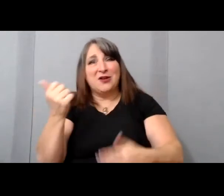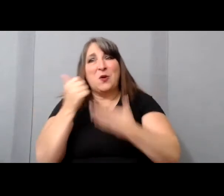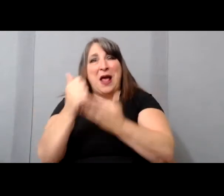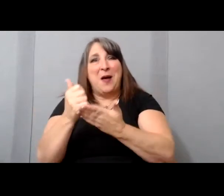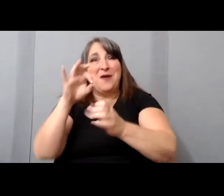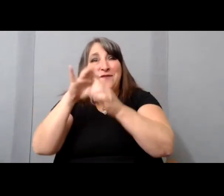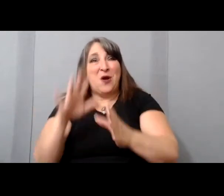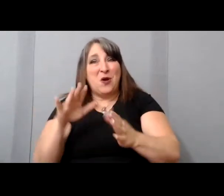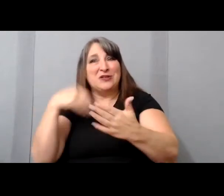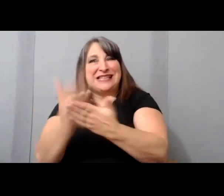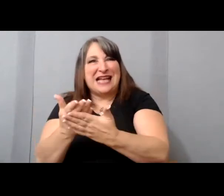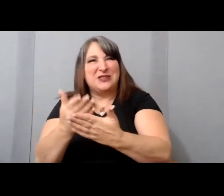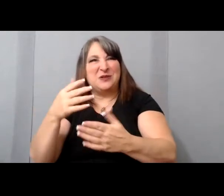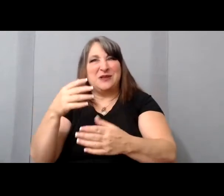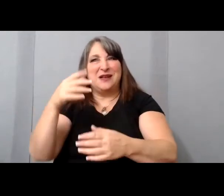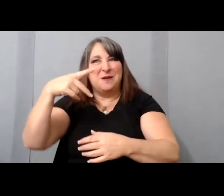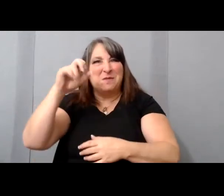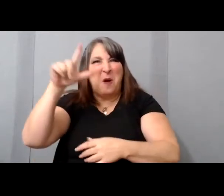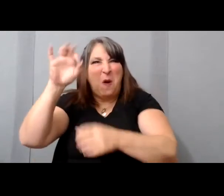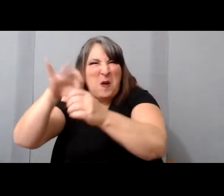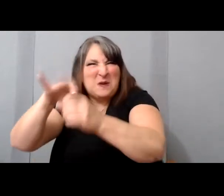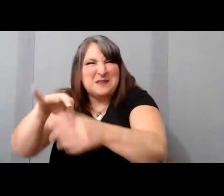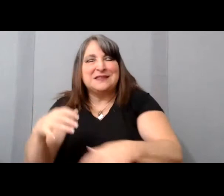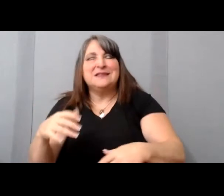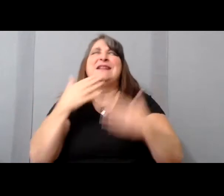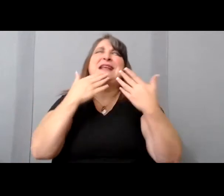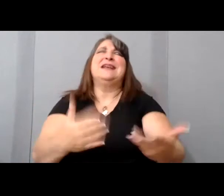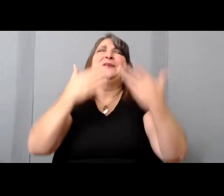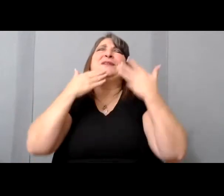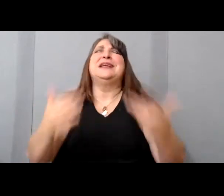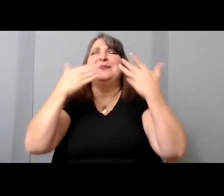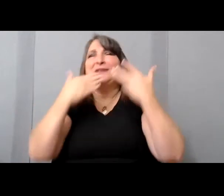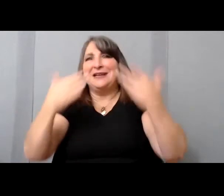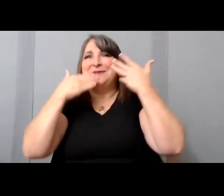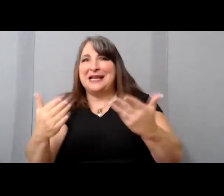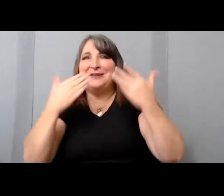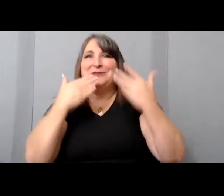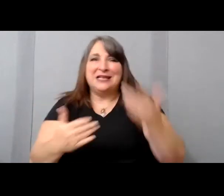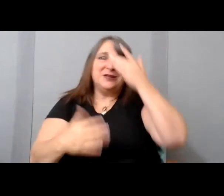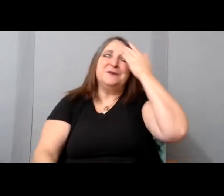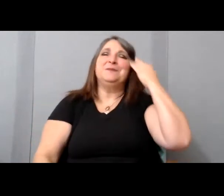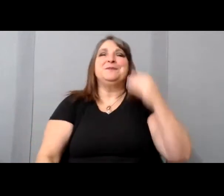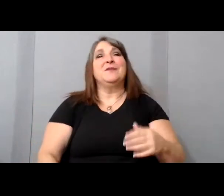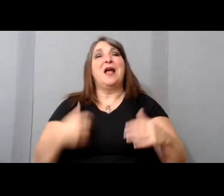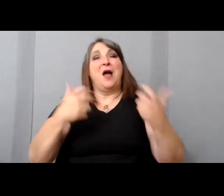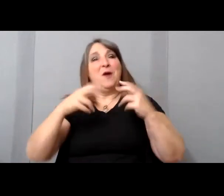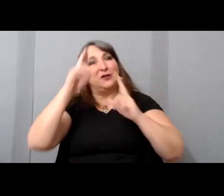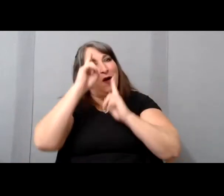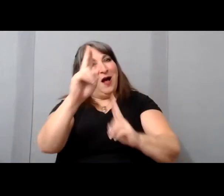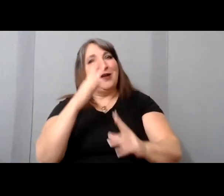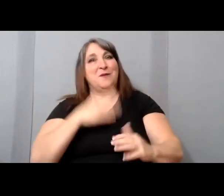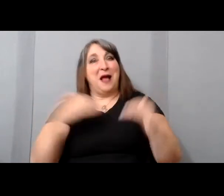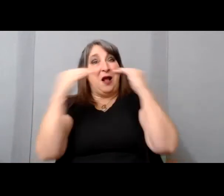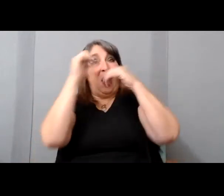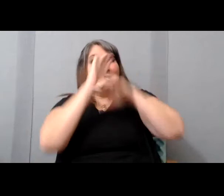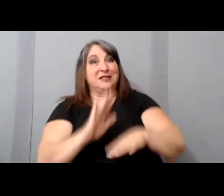answer their questions, and protect their voting rights, thank you, thank you, thank you. And I also want to acknowledge some of my colleagues from across the country.